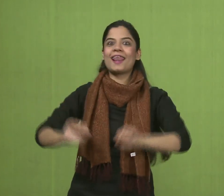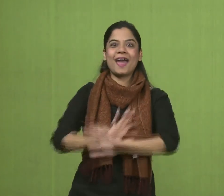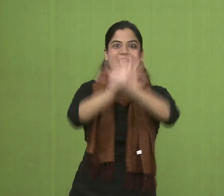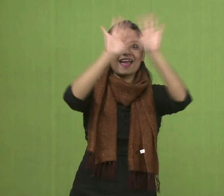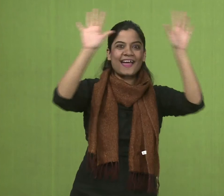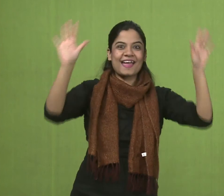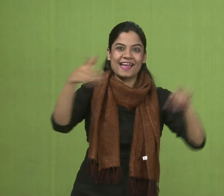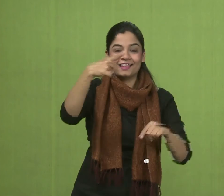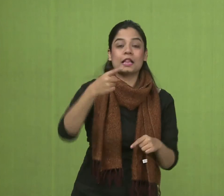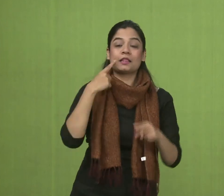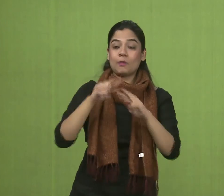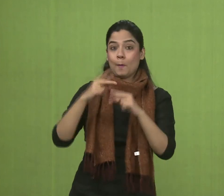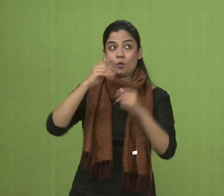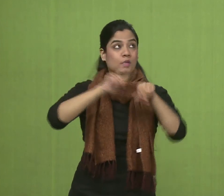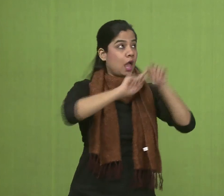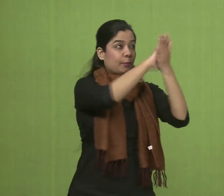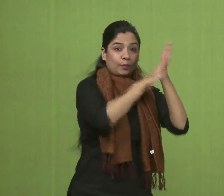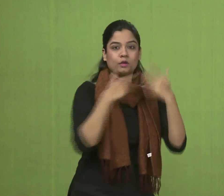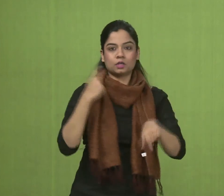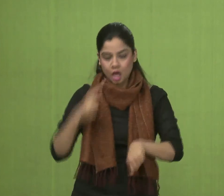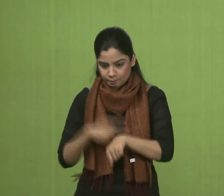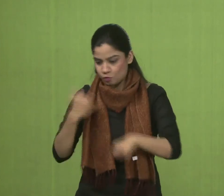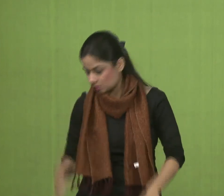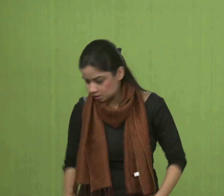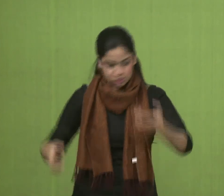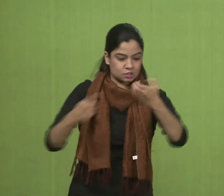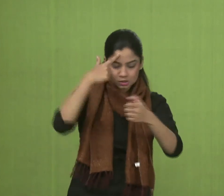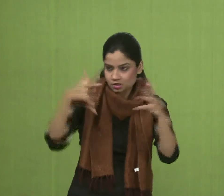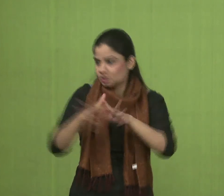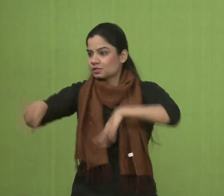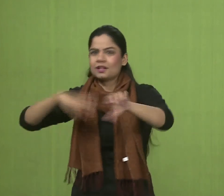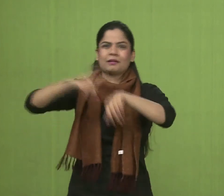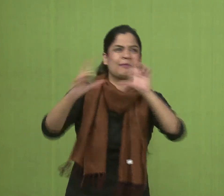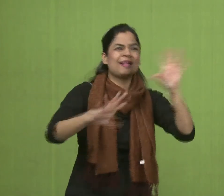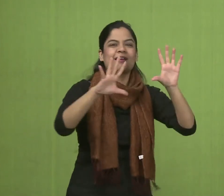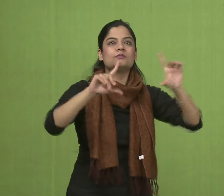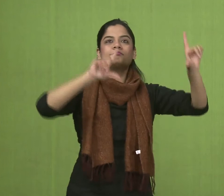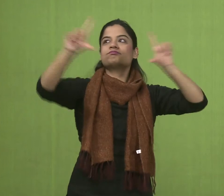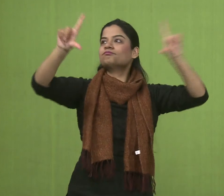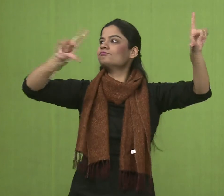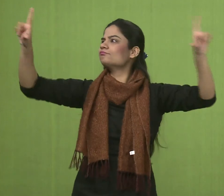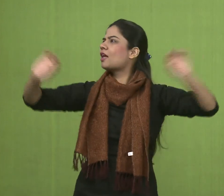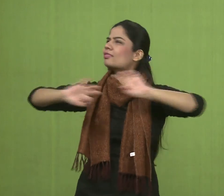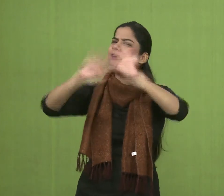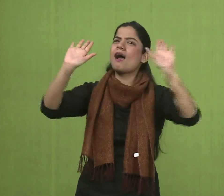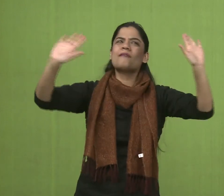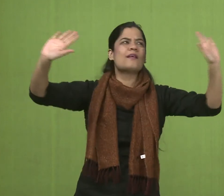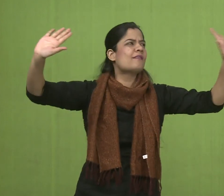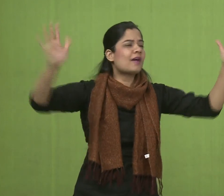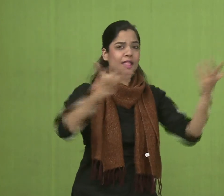the pens have to be kept in the pen shelf, etc. Whereas if we don't know where things are kept, if the places are not allotted, we